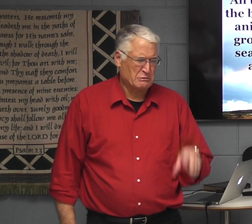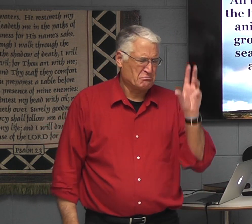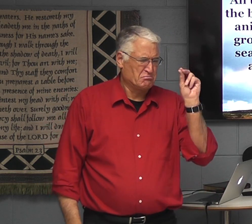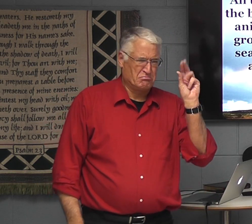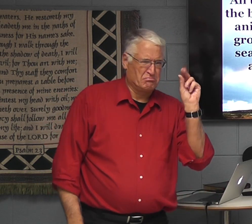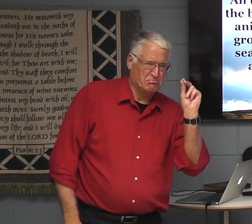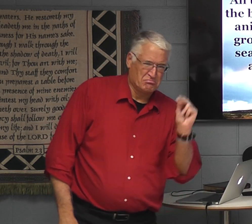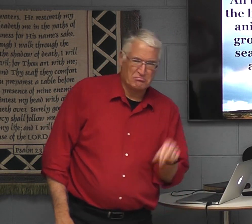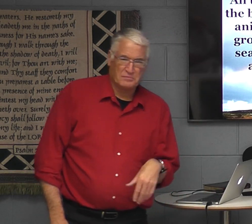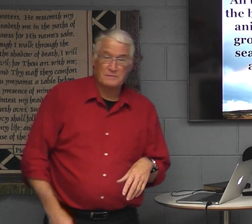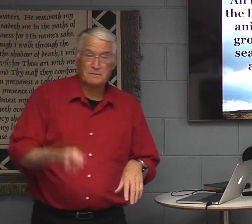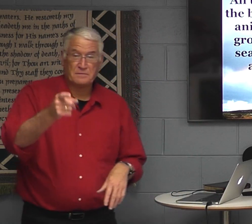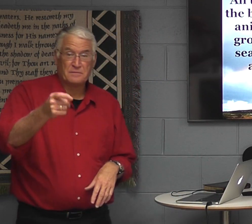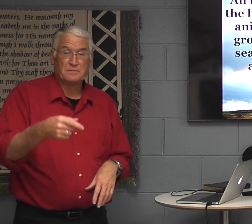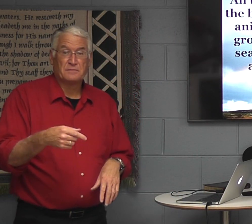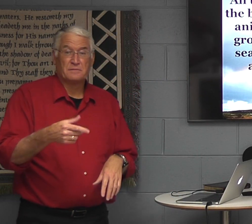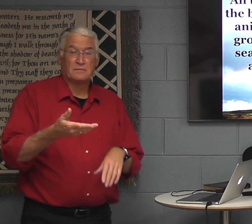friendly. There were no dinosaurs.